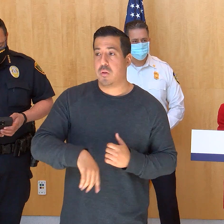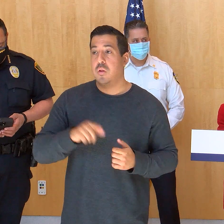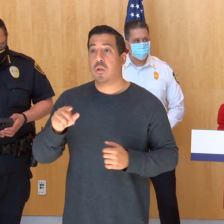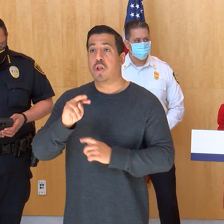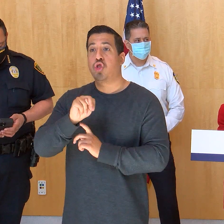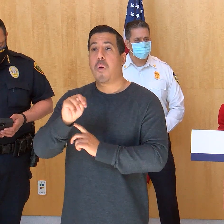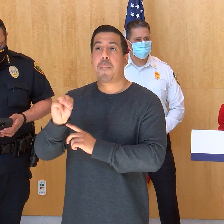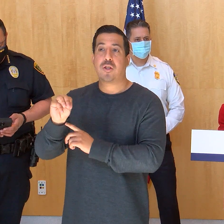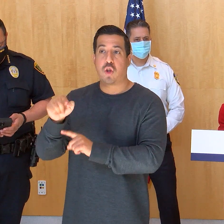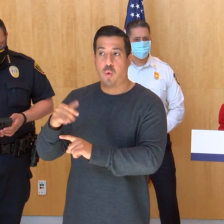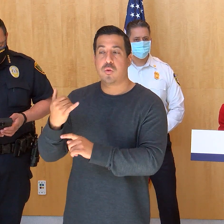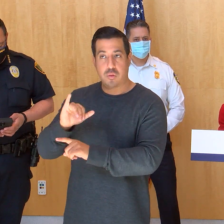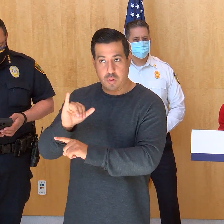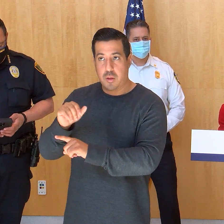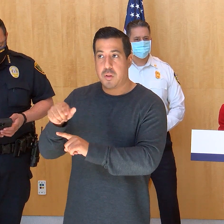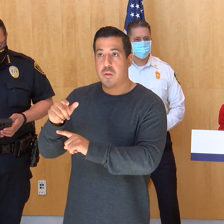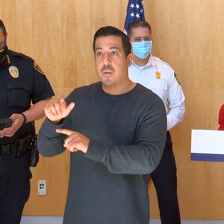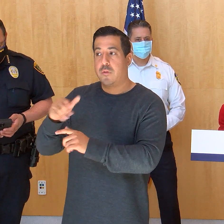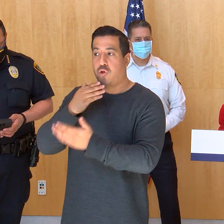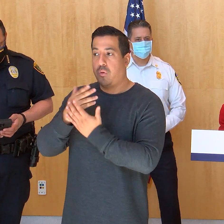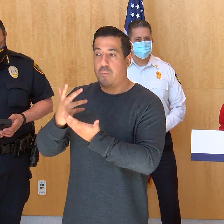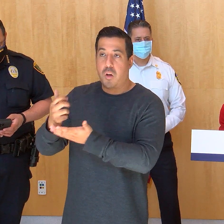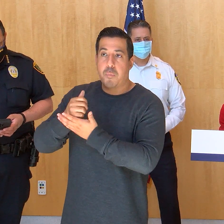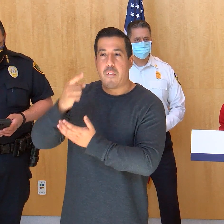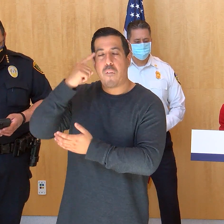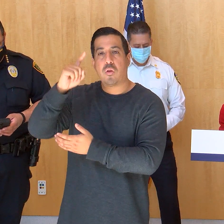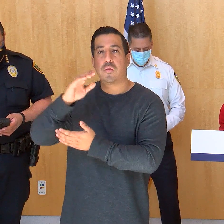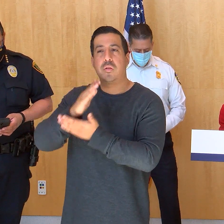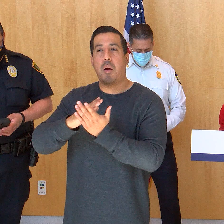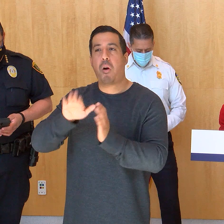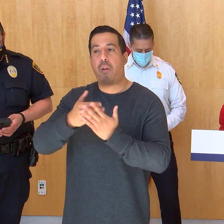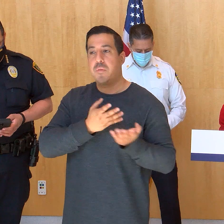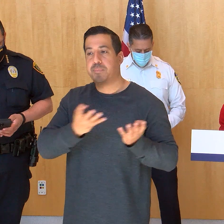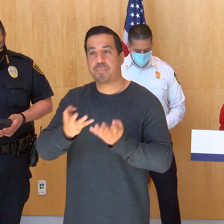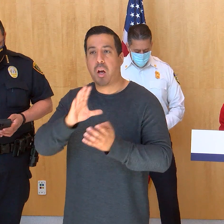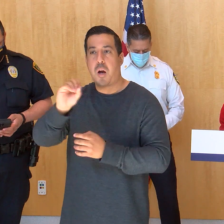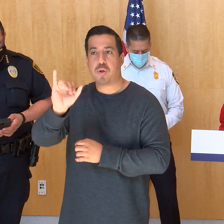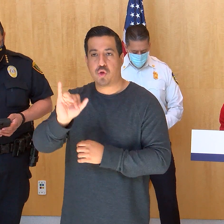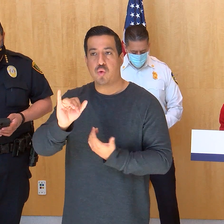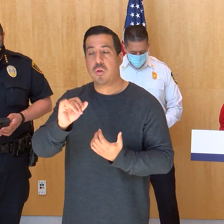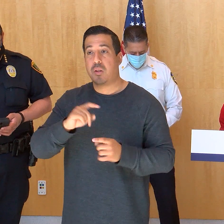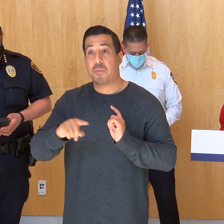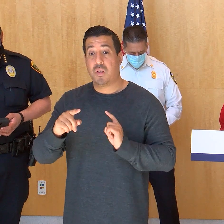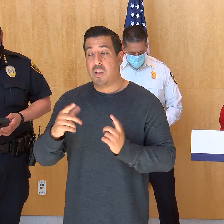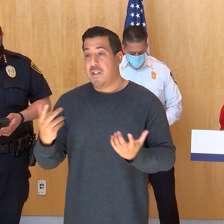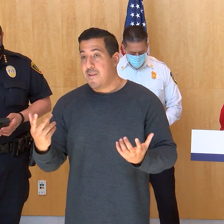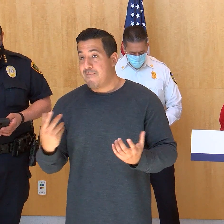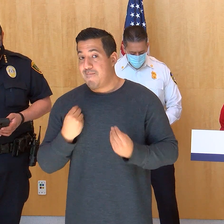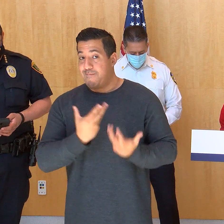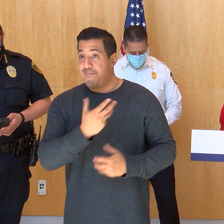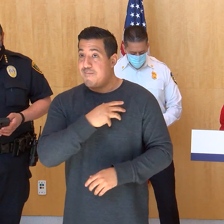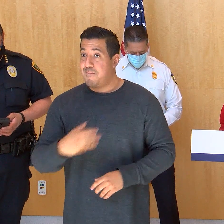is also a viable entity in terms of some of our distribution companies. But Mayor, I will say to